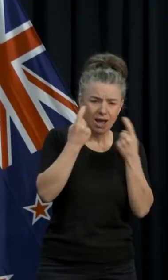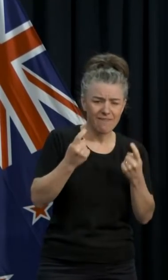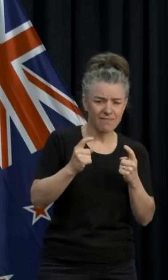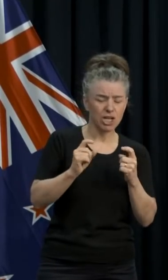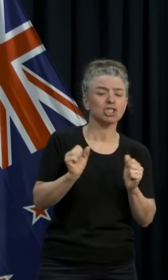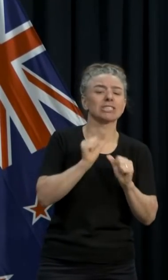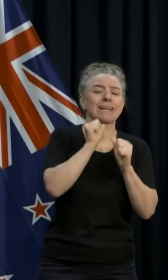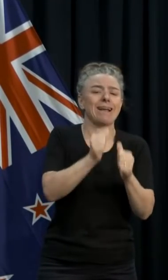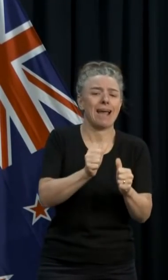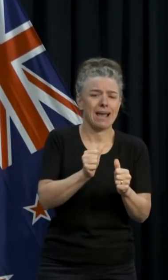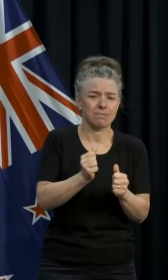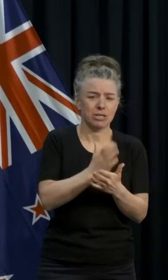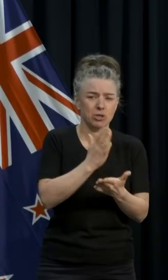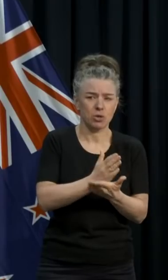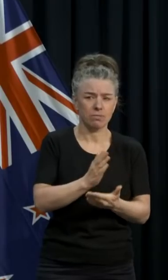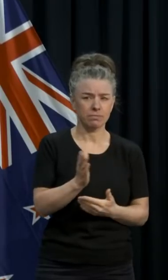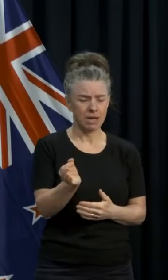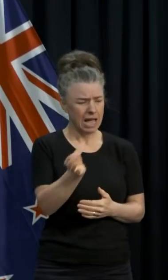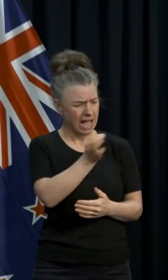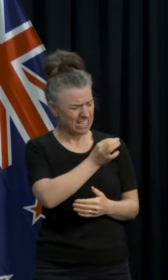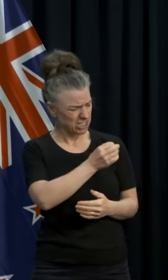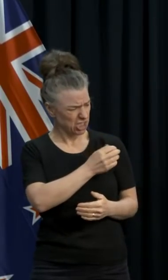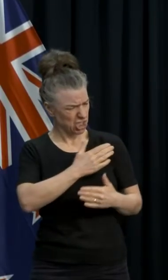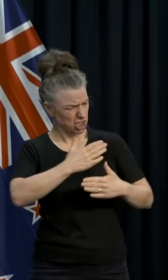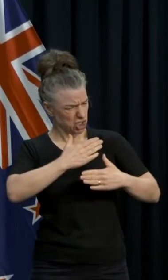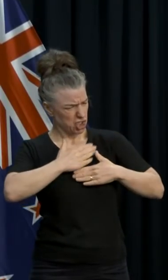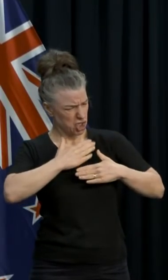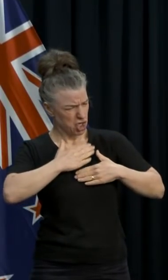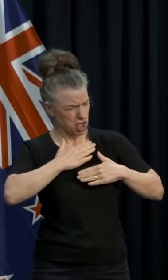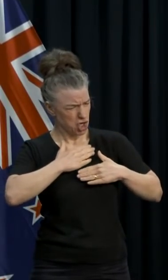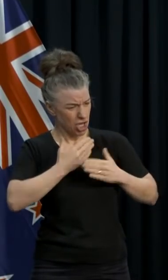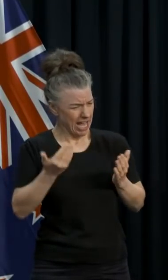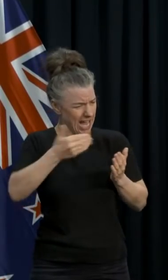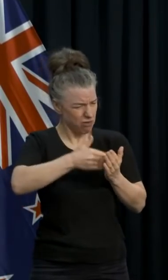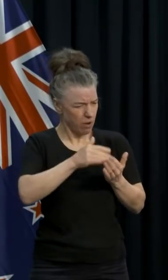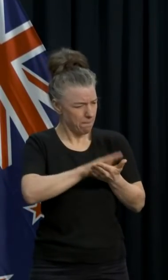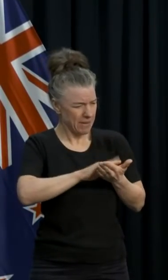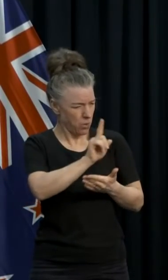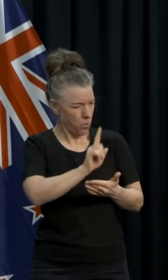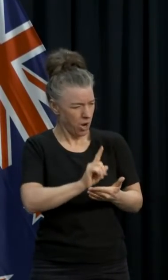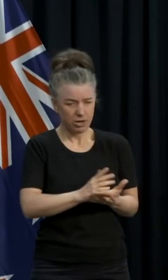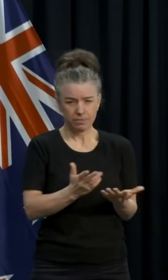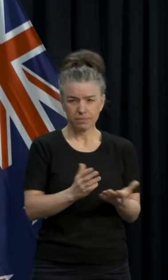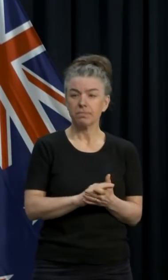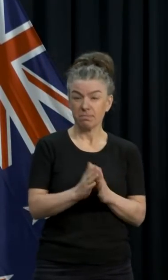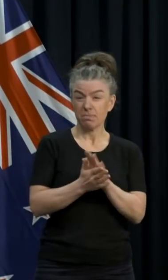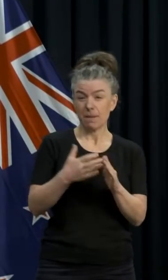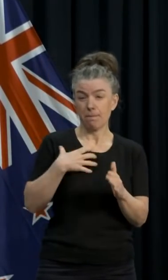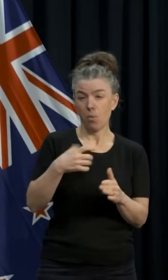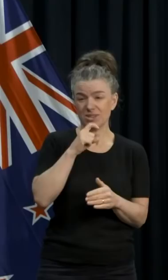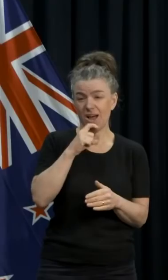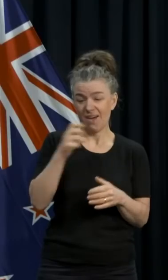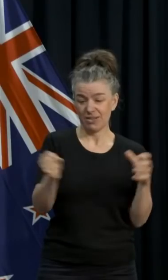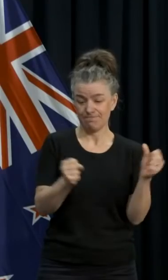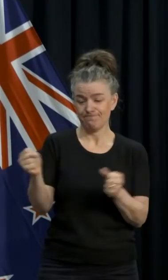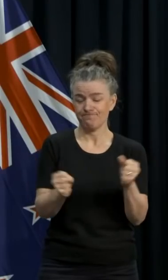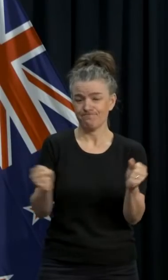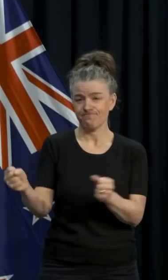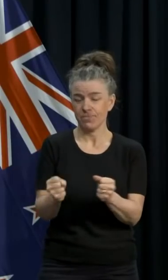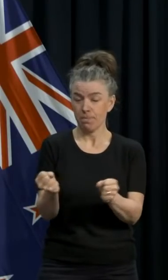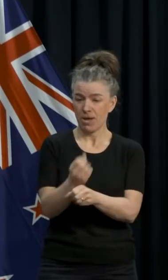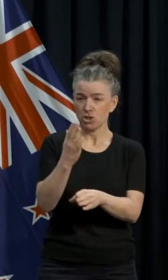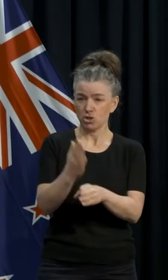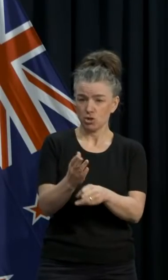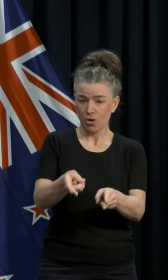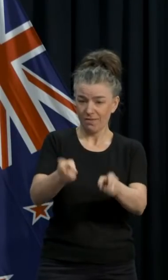does enhanced security look like? What does it mean on the ground? Look, it's basically more people there to make sure that the